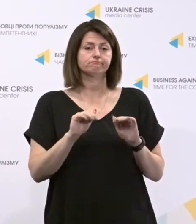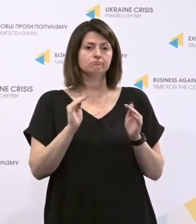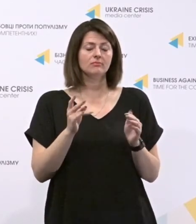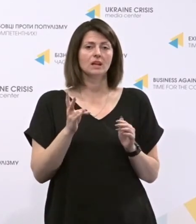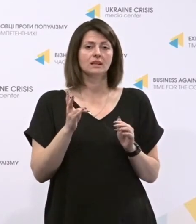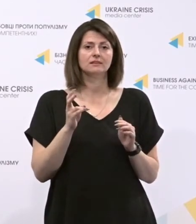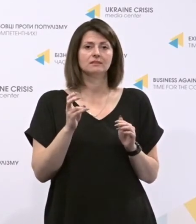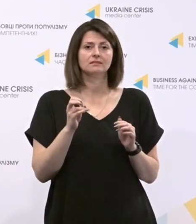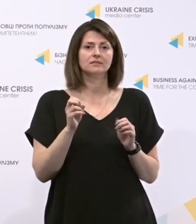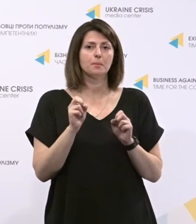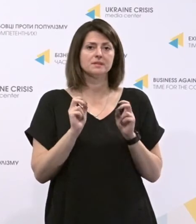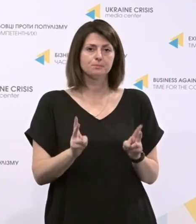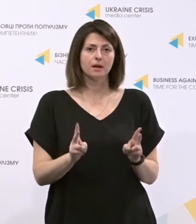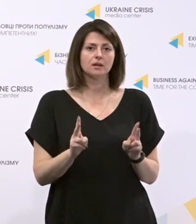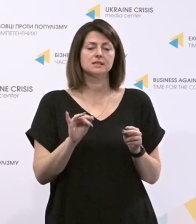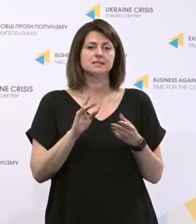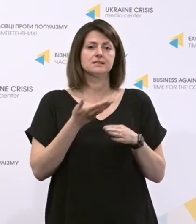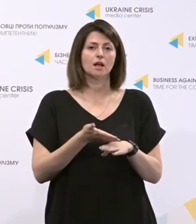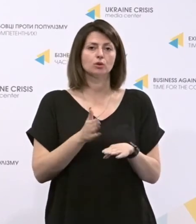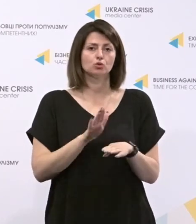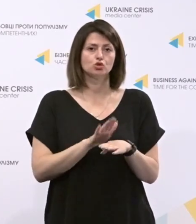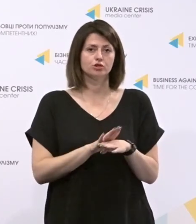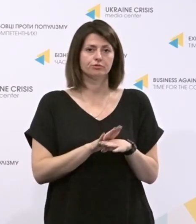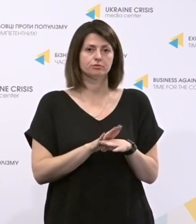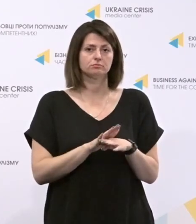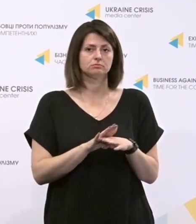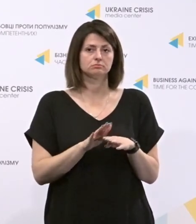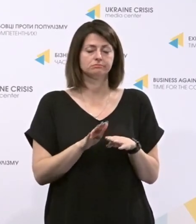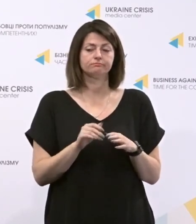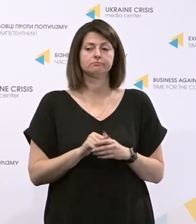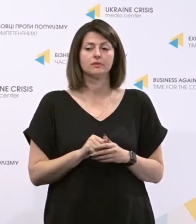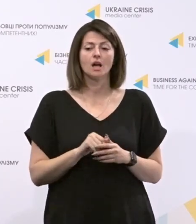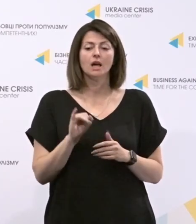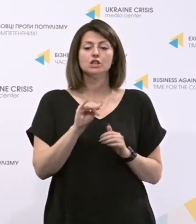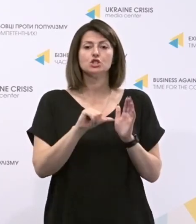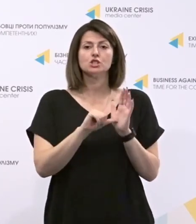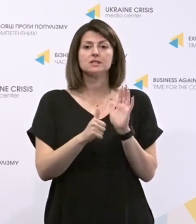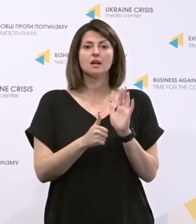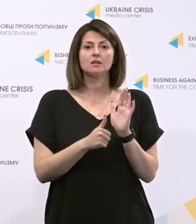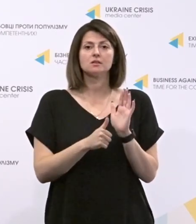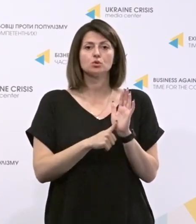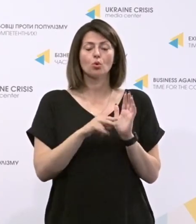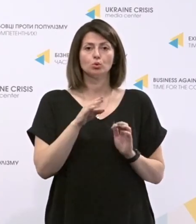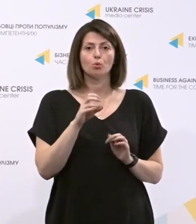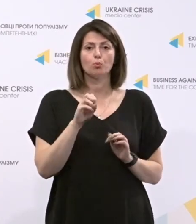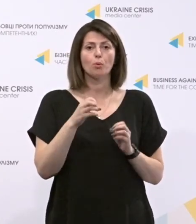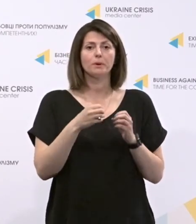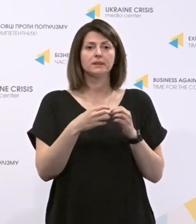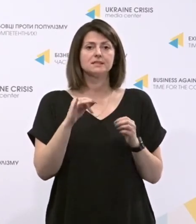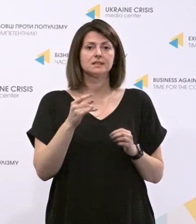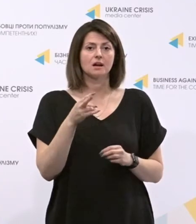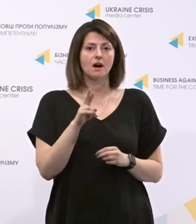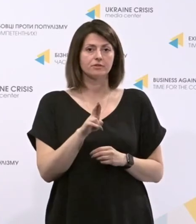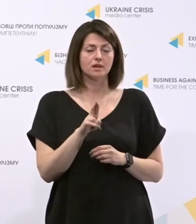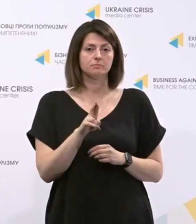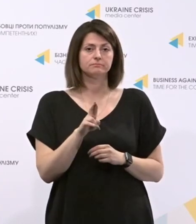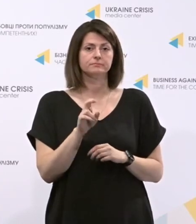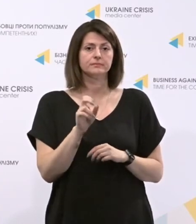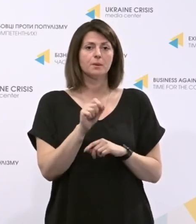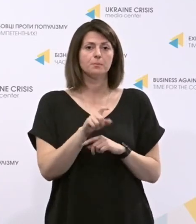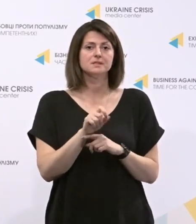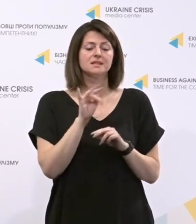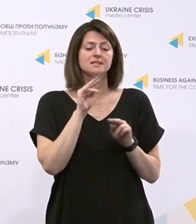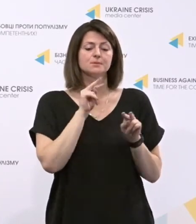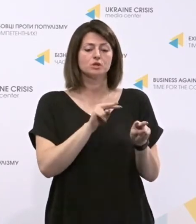From the 16th of February to the 15th of May of this year, the Human Rights Monitoring Mission documented